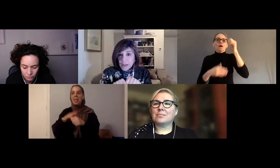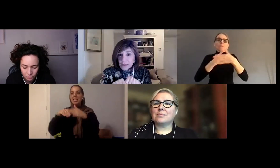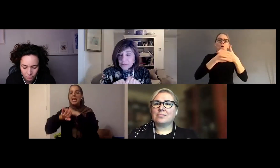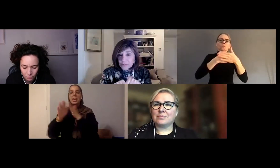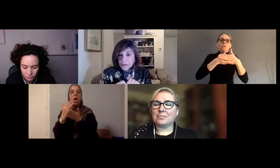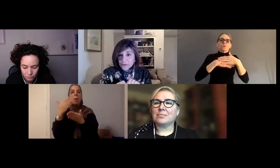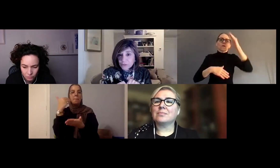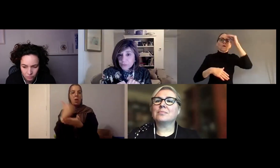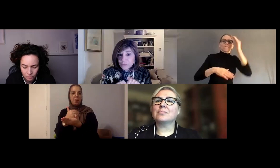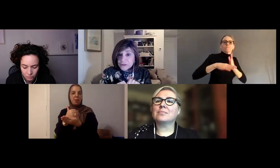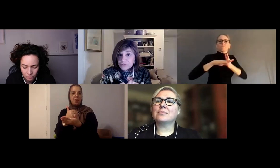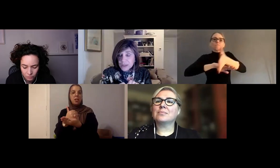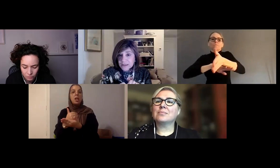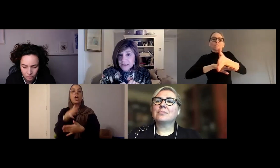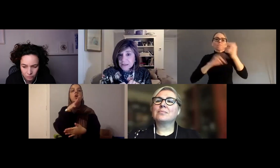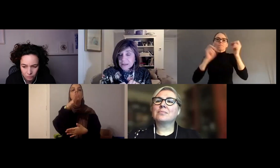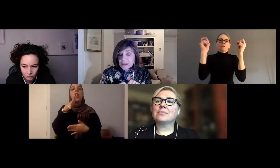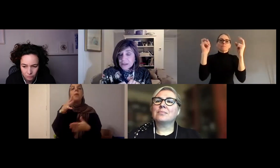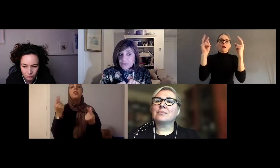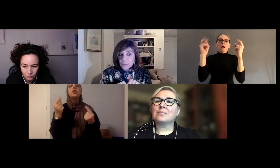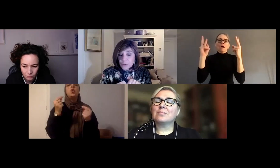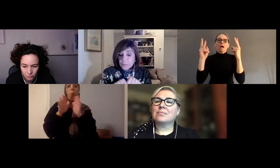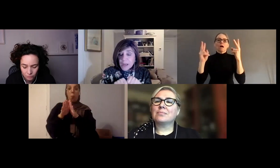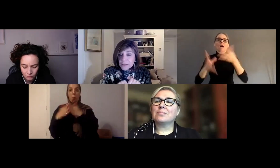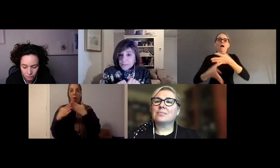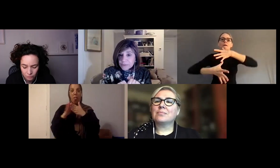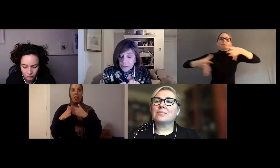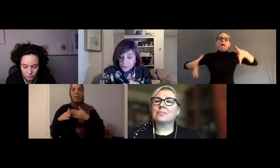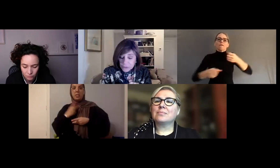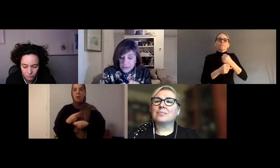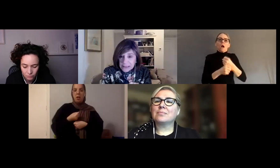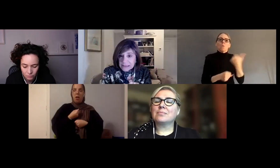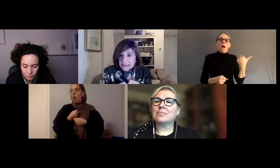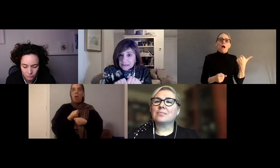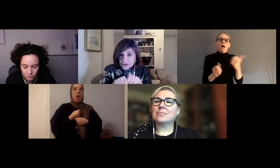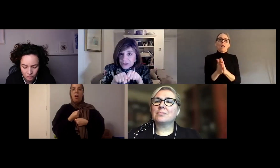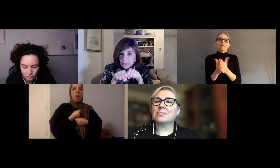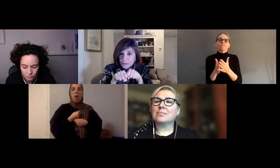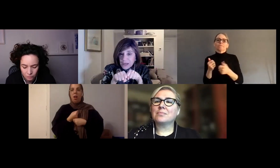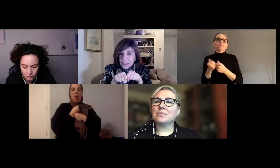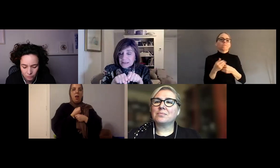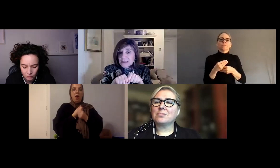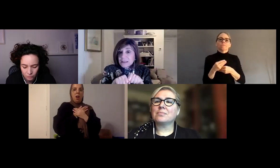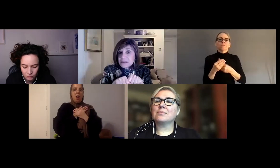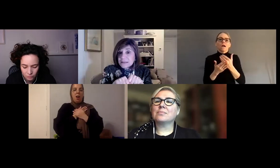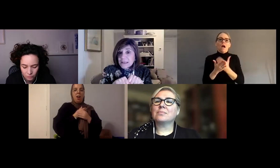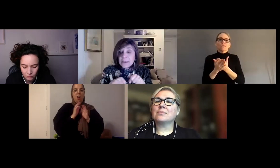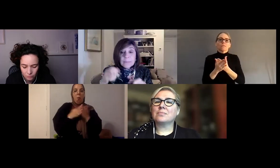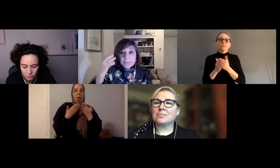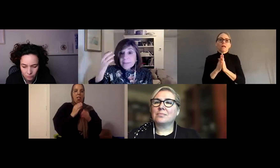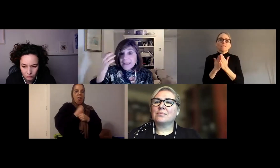her pocketbook on her, fully dressed, with her pocketbook on her knees, clutching it with her hands like